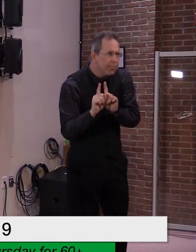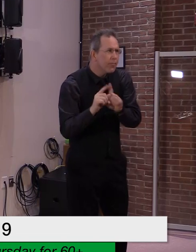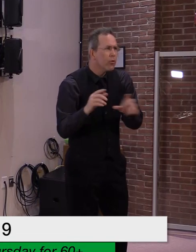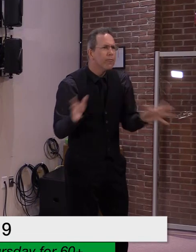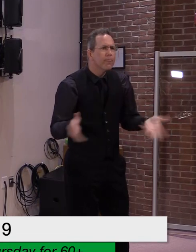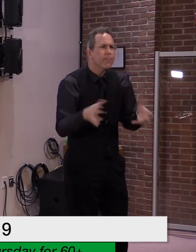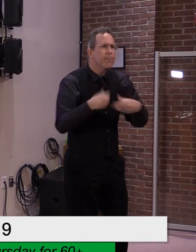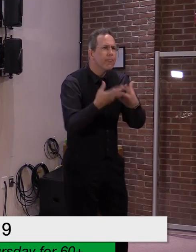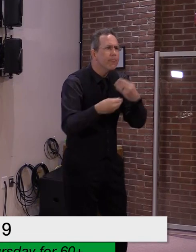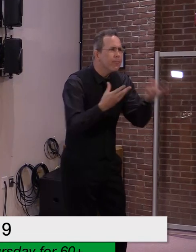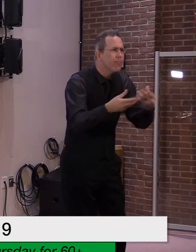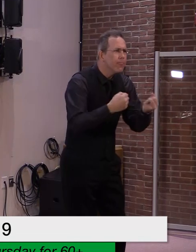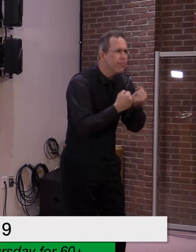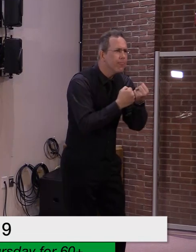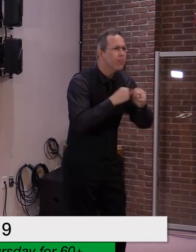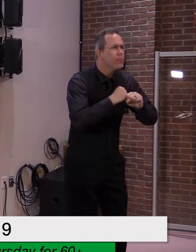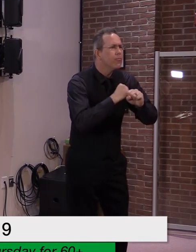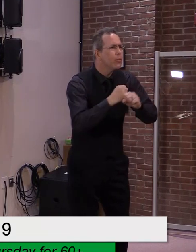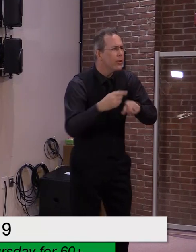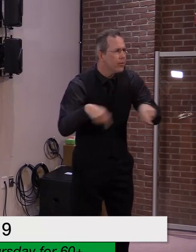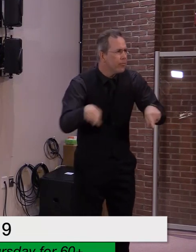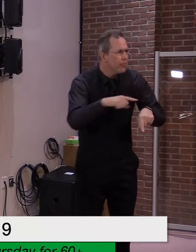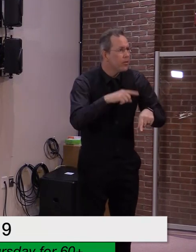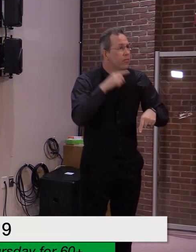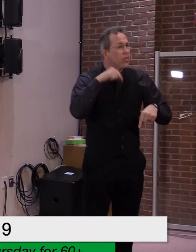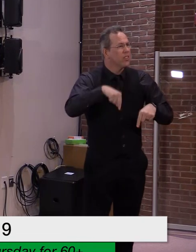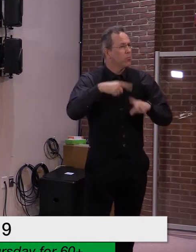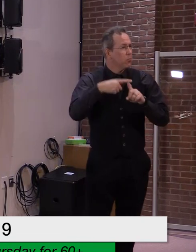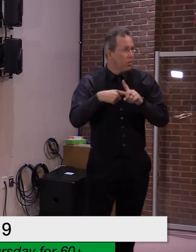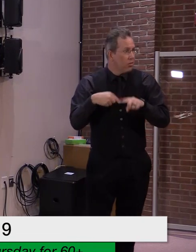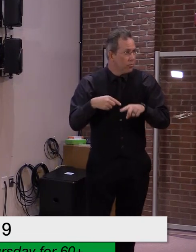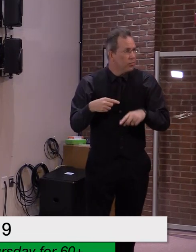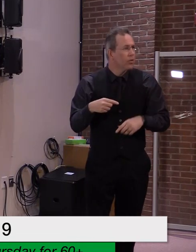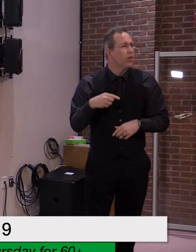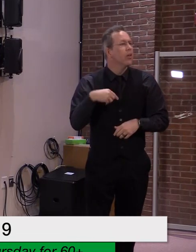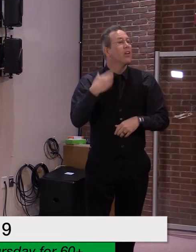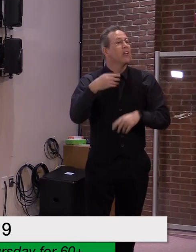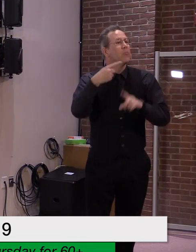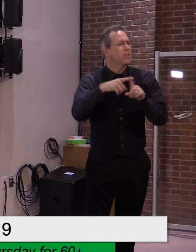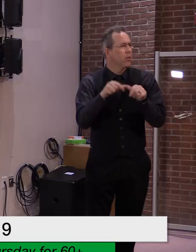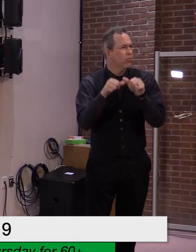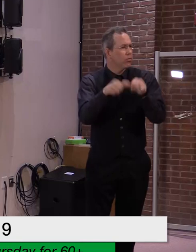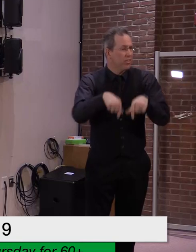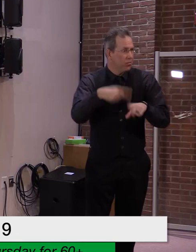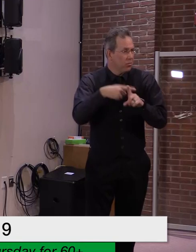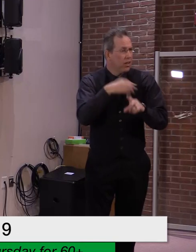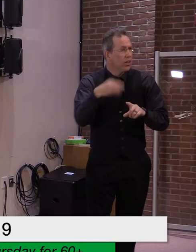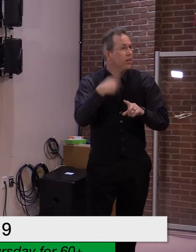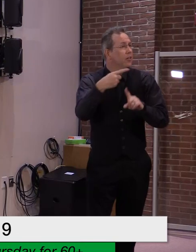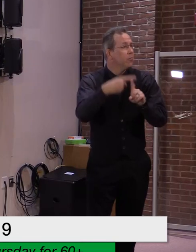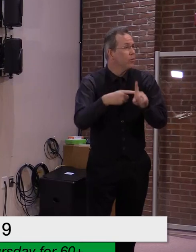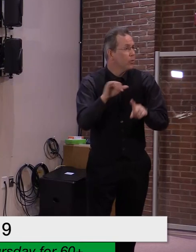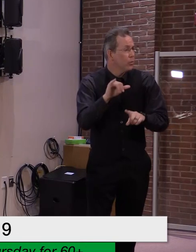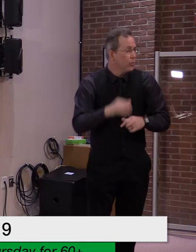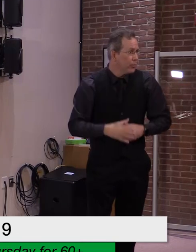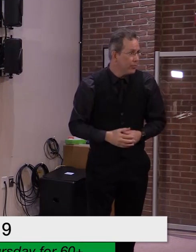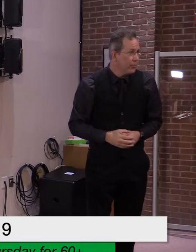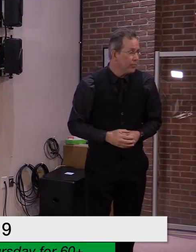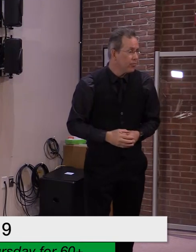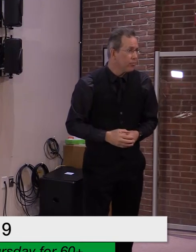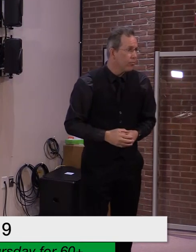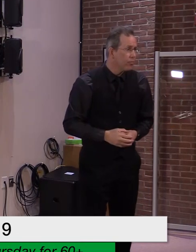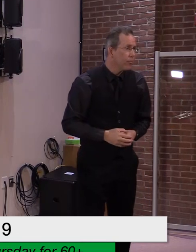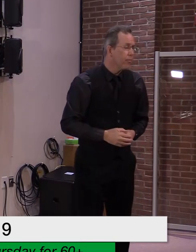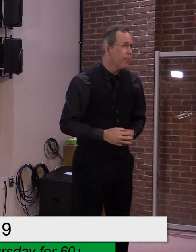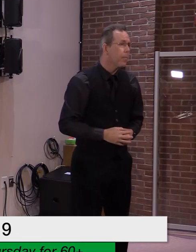of March. We will again activate them on a larger contingent on April 5th.